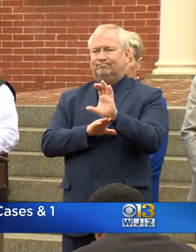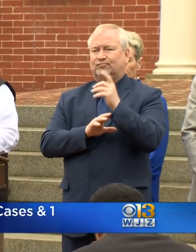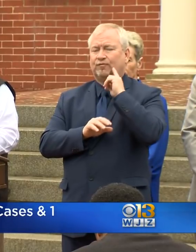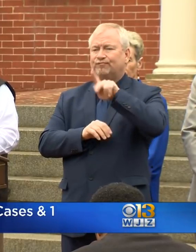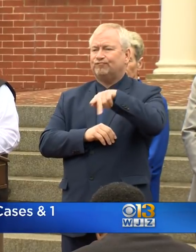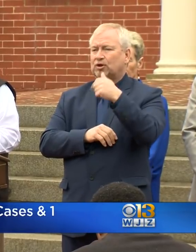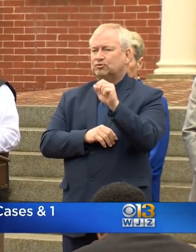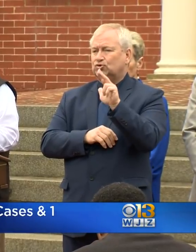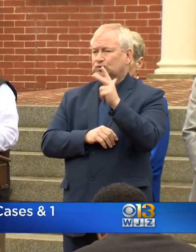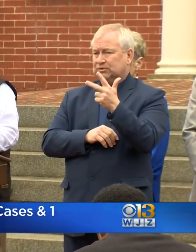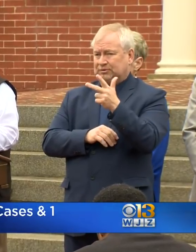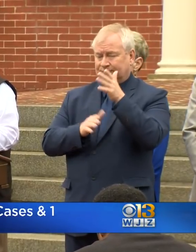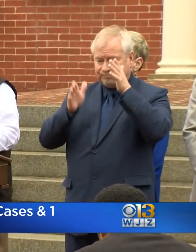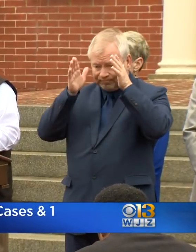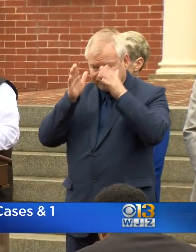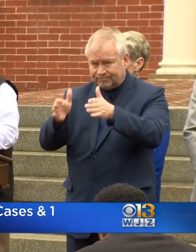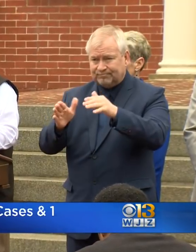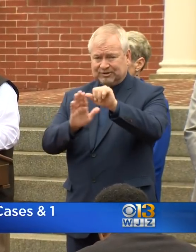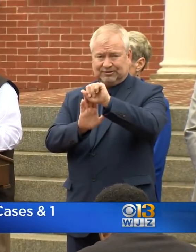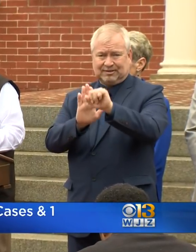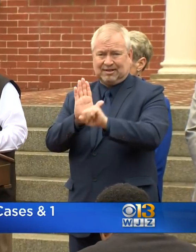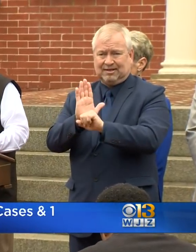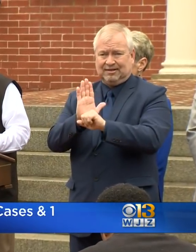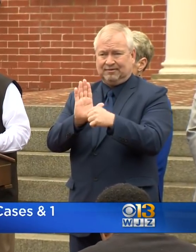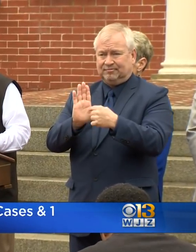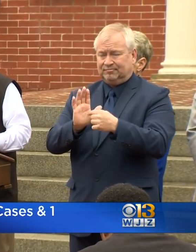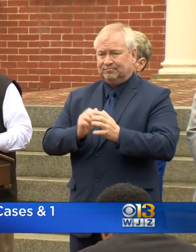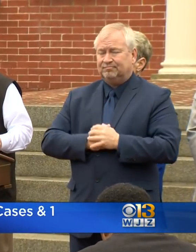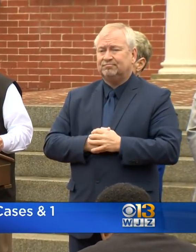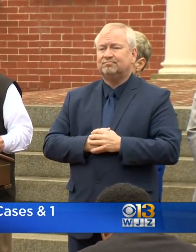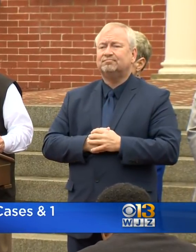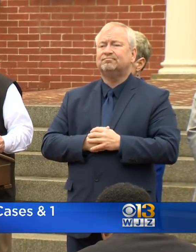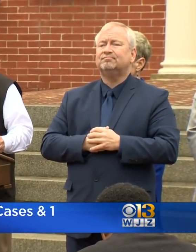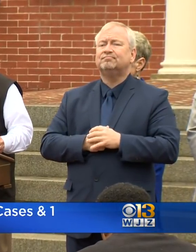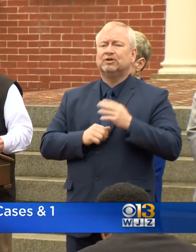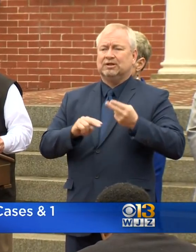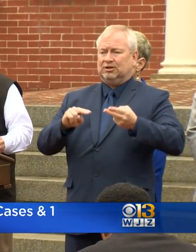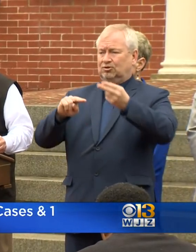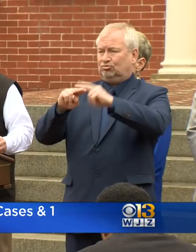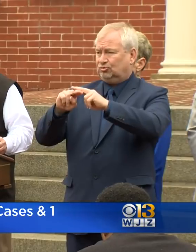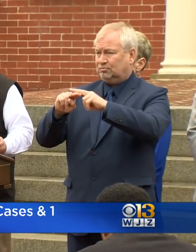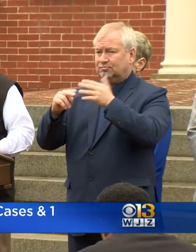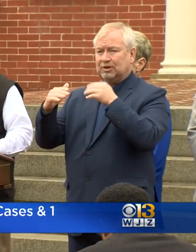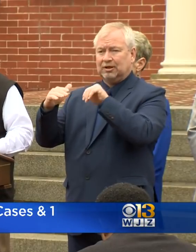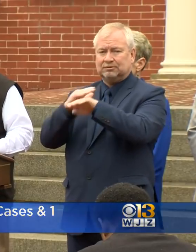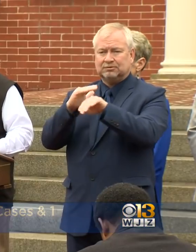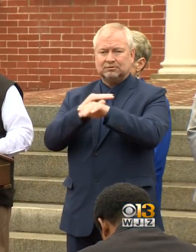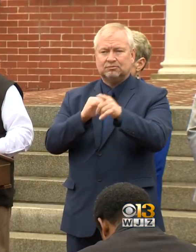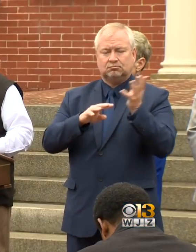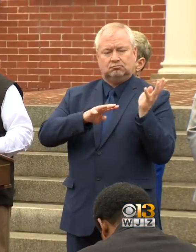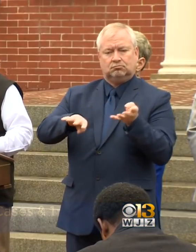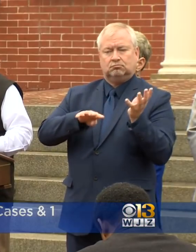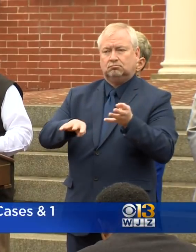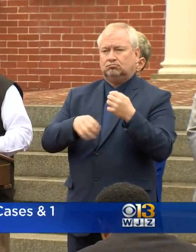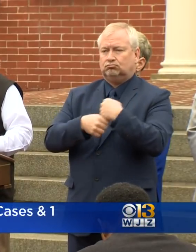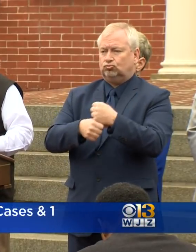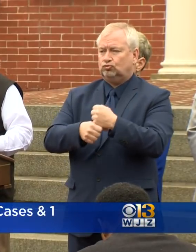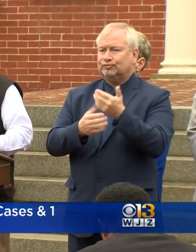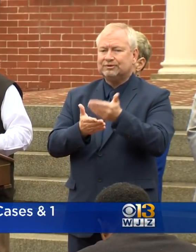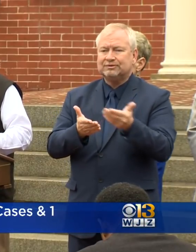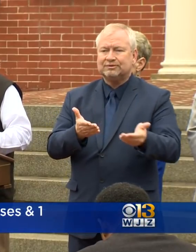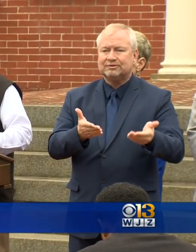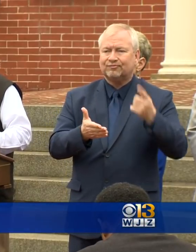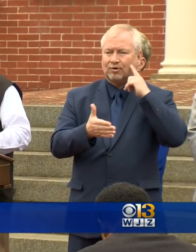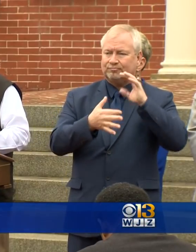the states. Second, increased access, production, and supply of PPE,